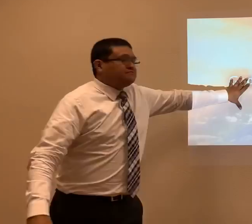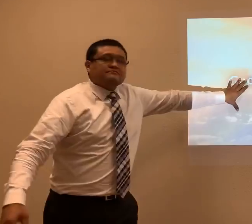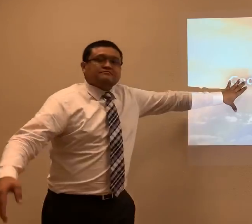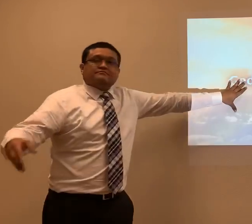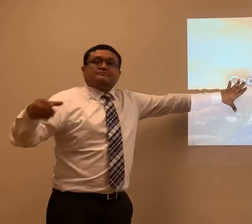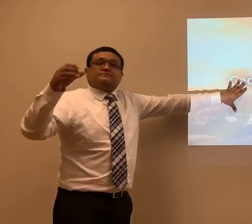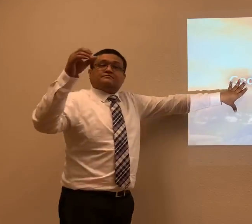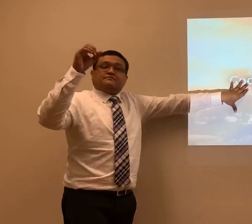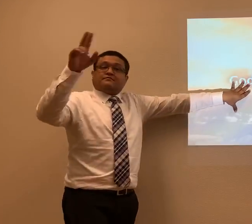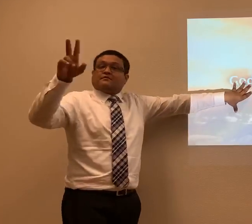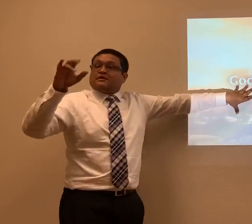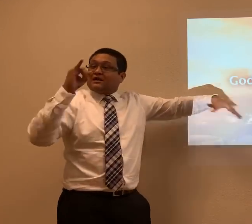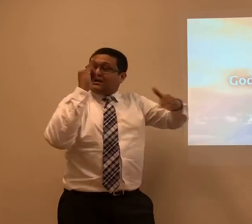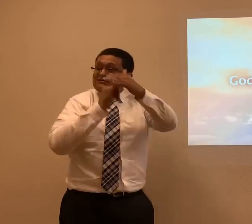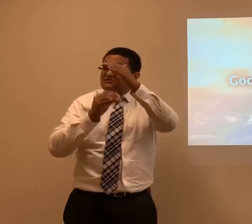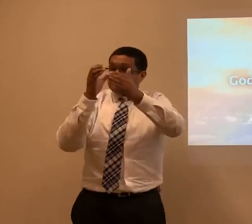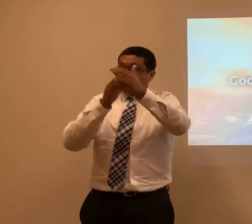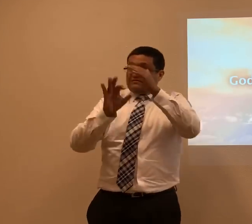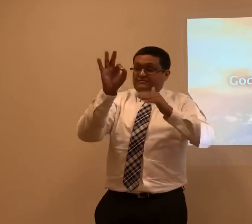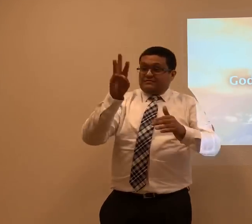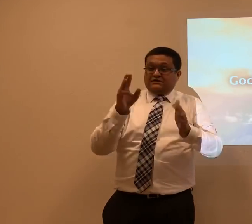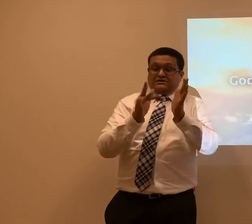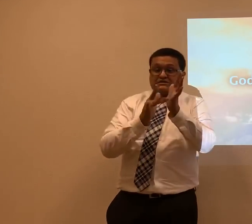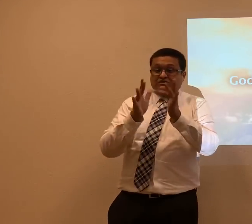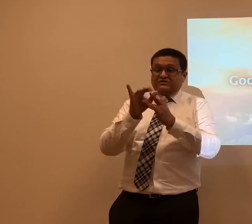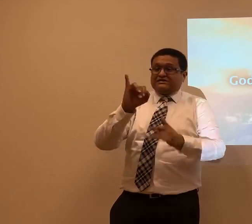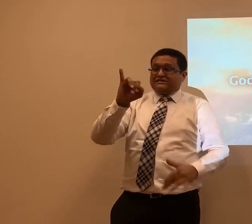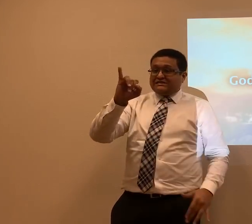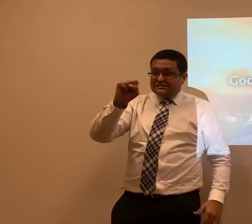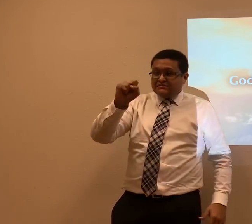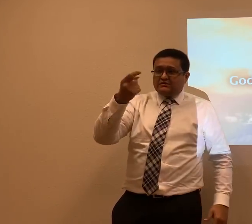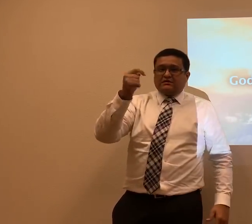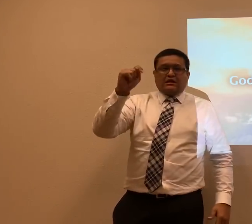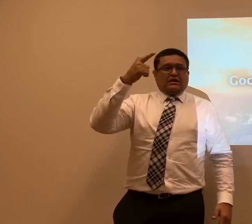My next point in Isaiah chapter, it says,